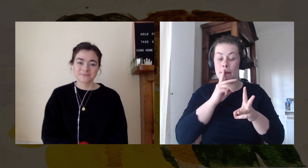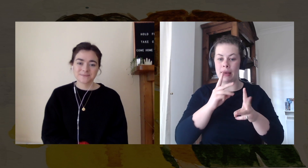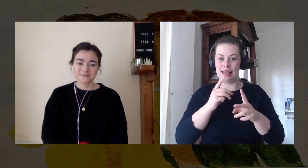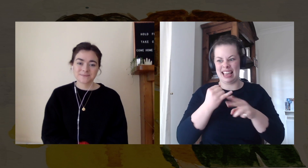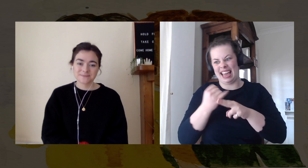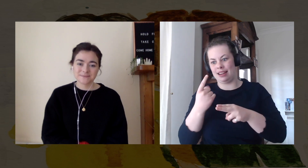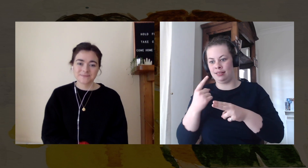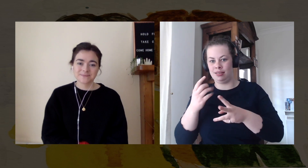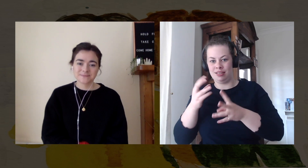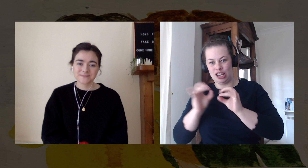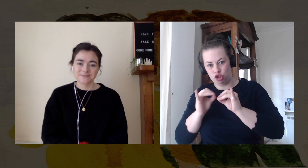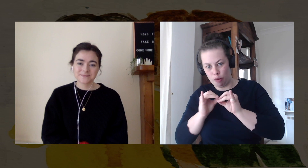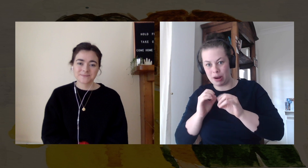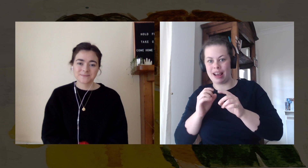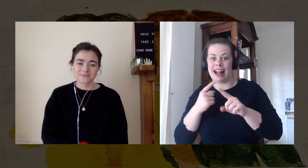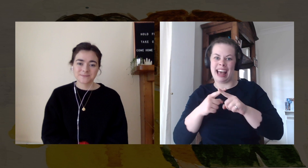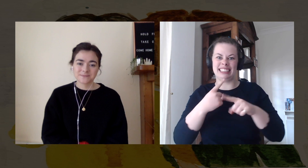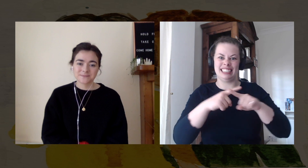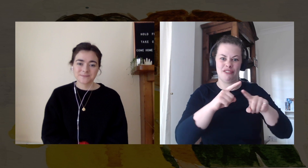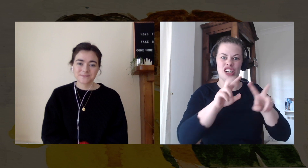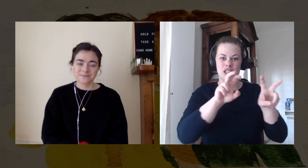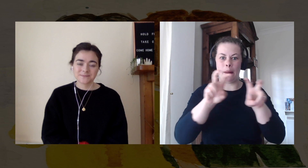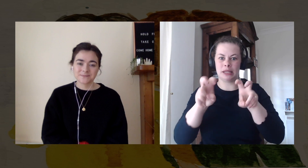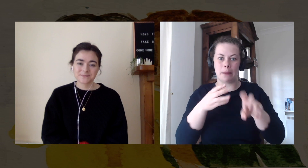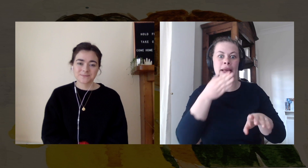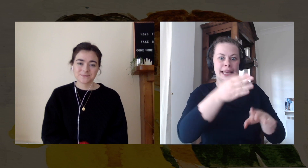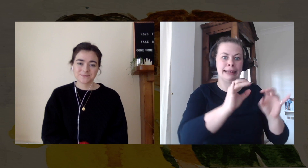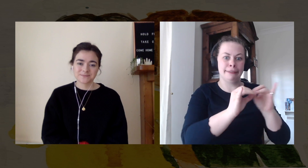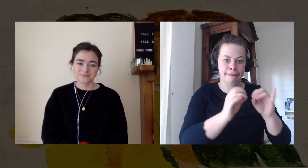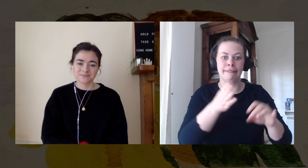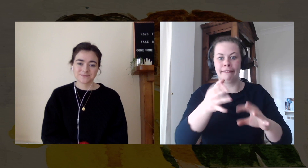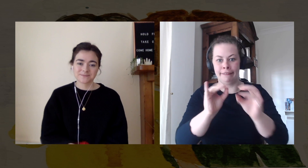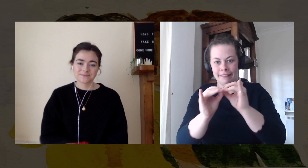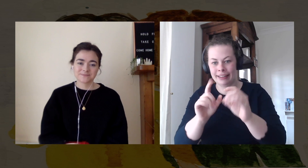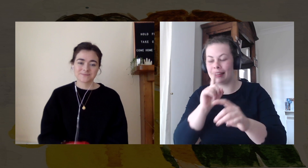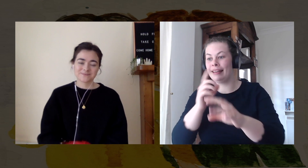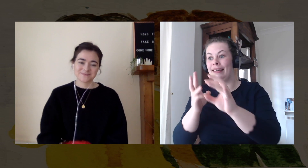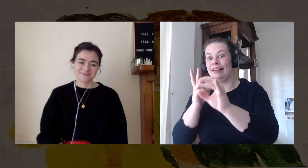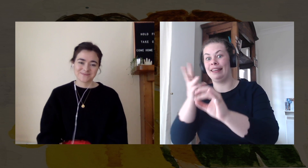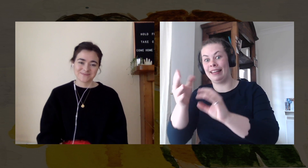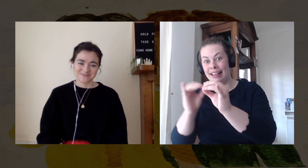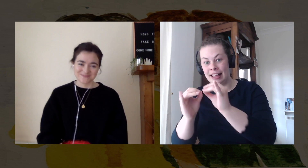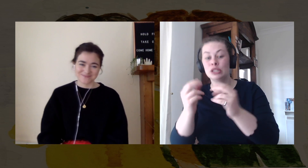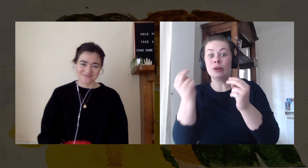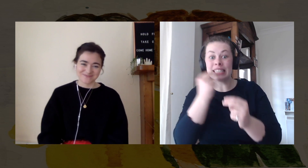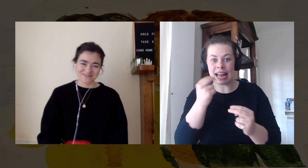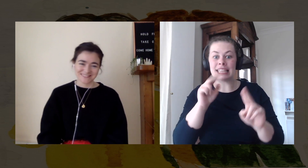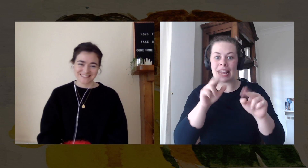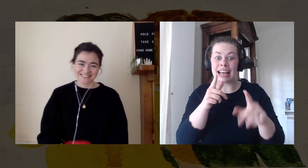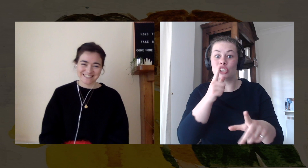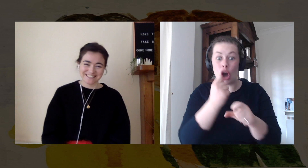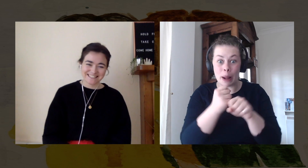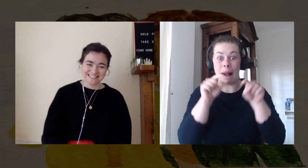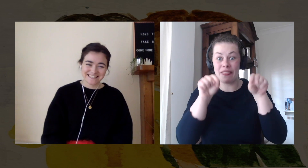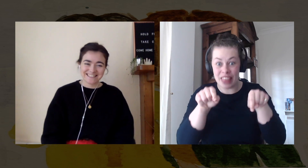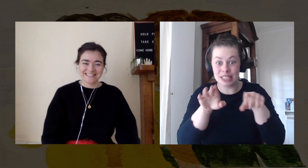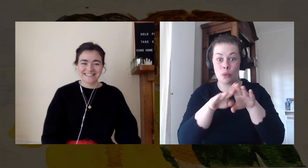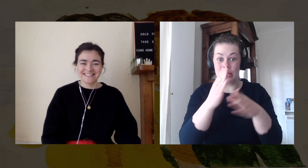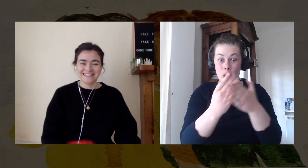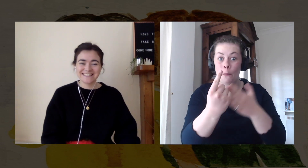is amazing. It's great. Because the amount of times I've been like, well, sign language is this and sign language interpreting is that, and people are